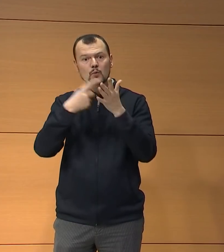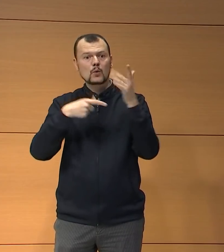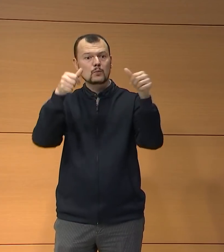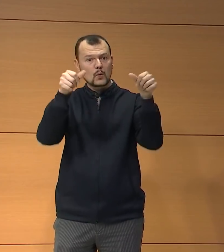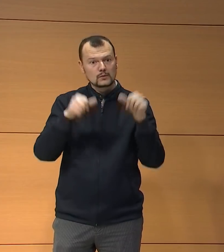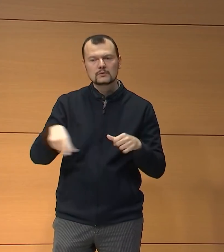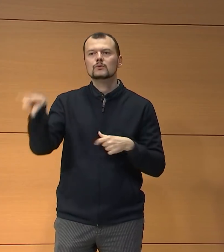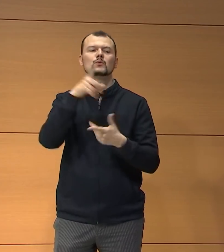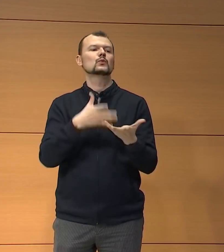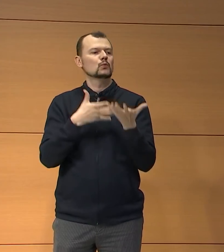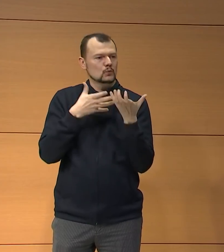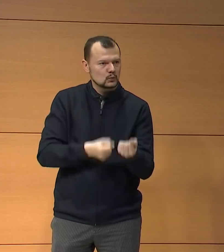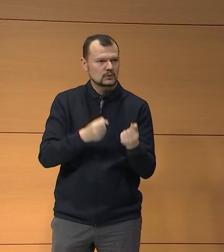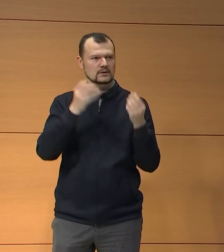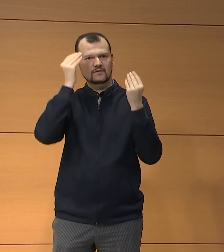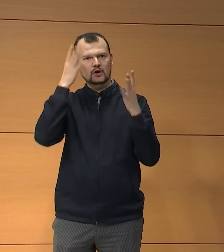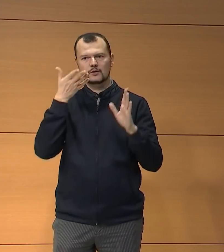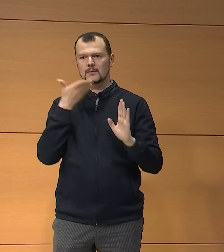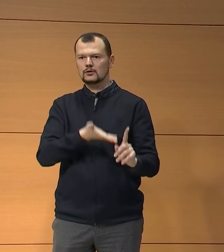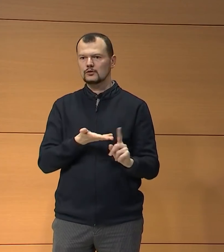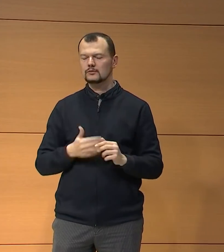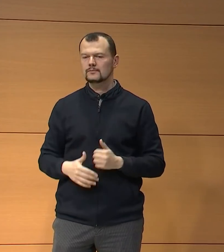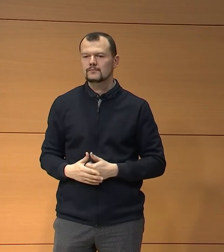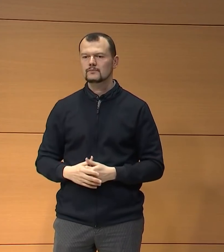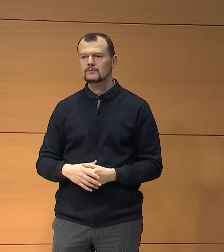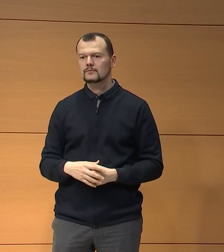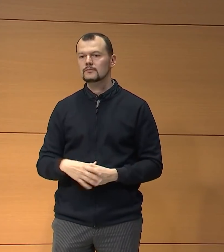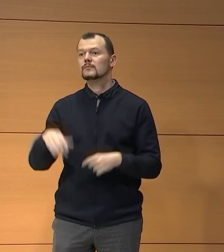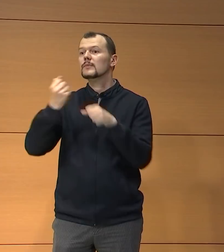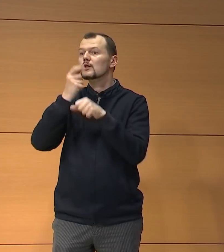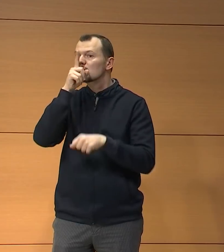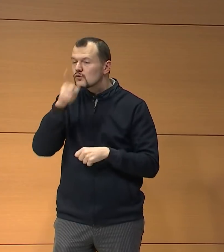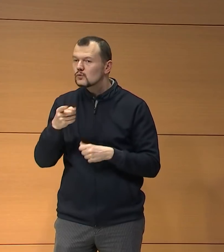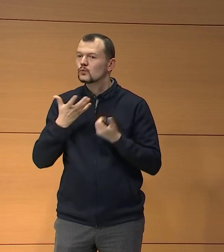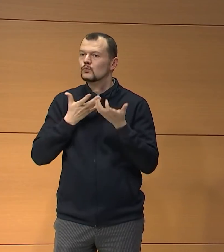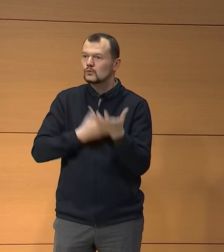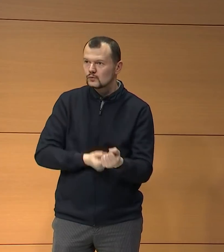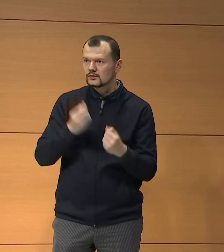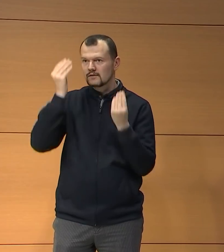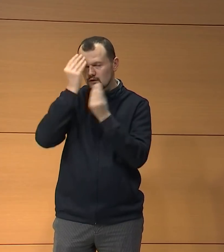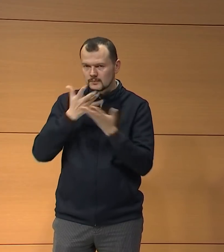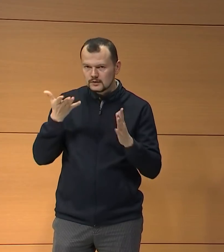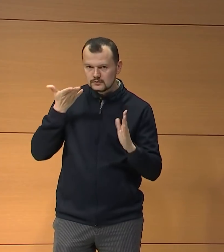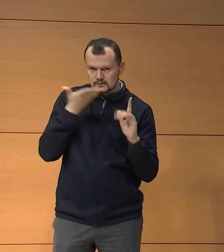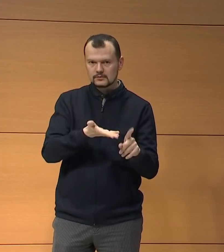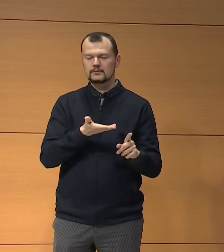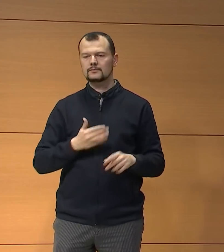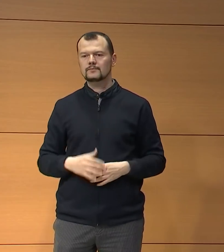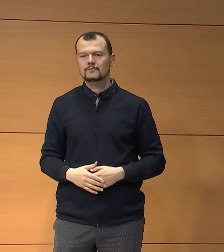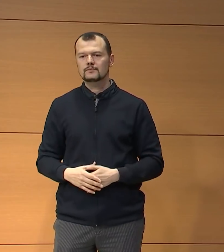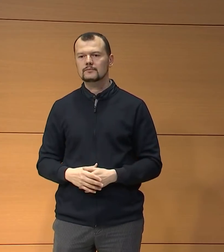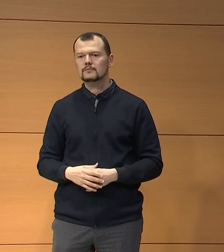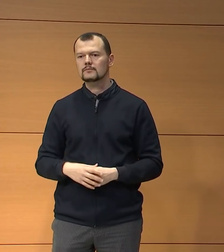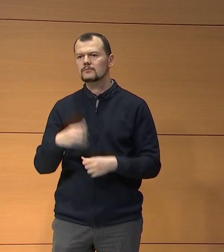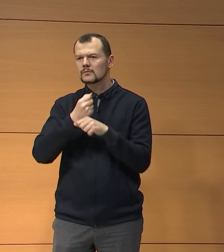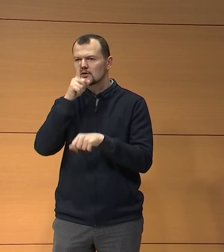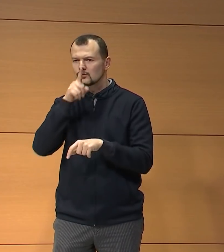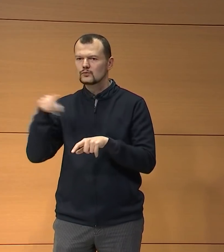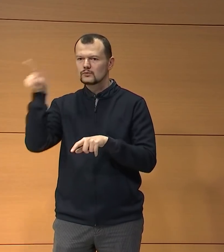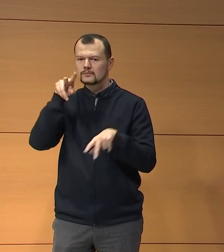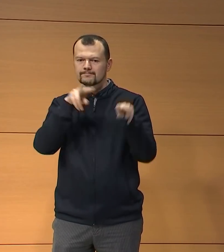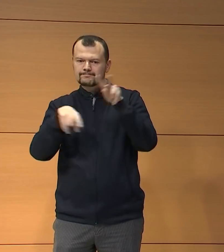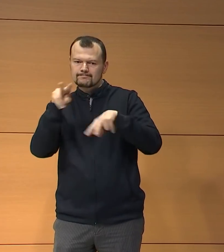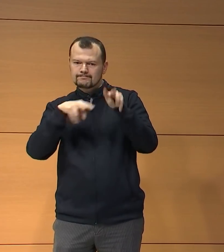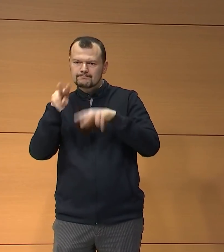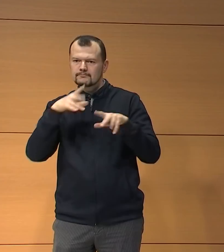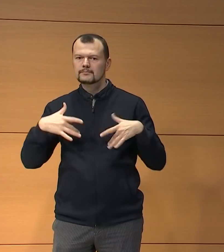out there. Please go to trusted sources to obtain information. Continue to follow basic health guidelines that we have said